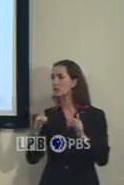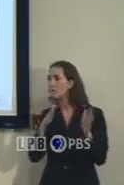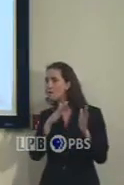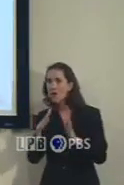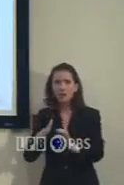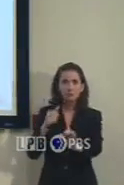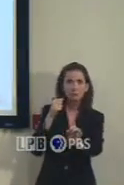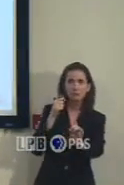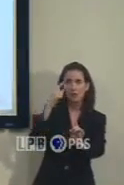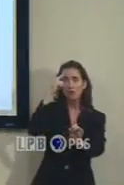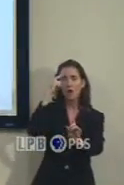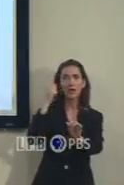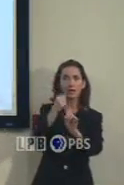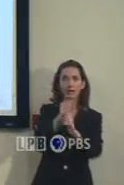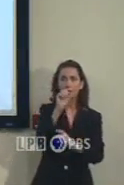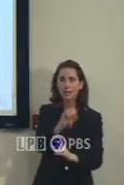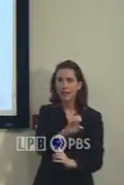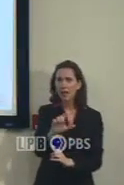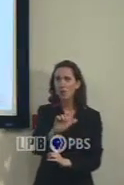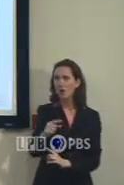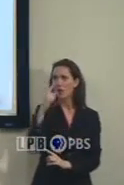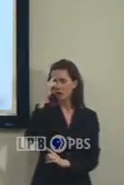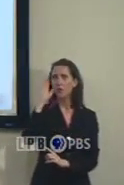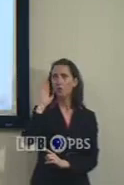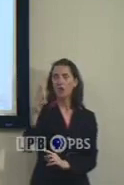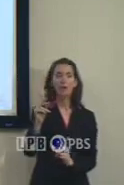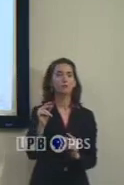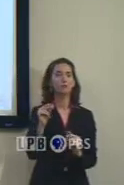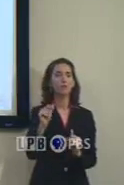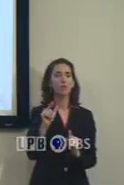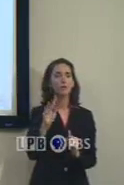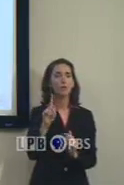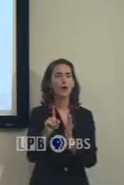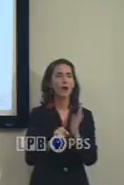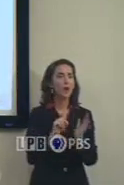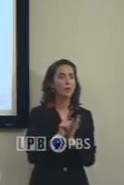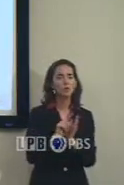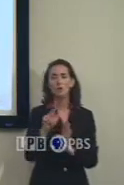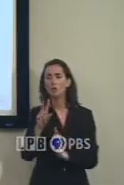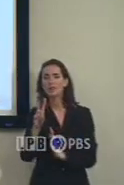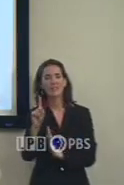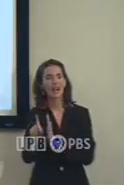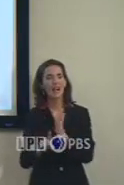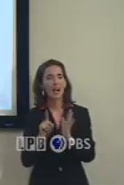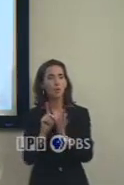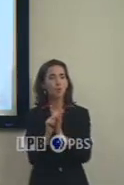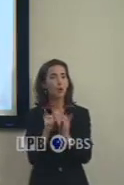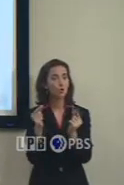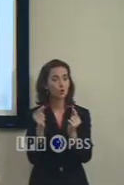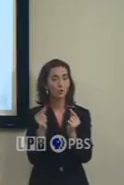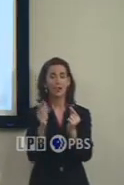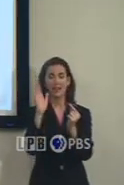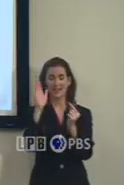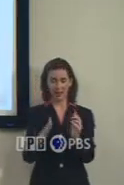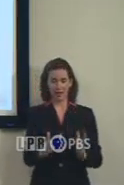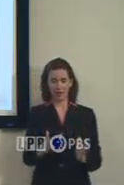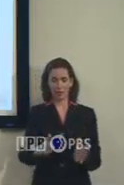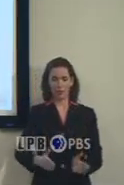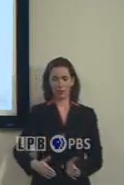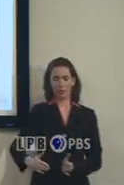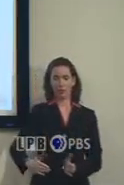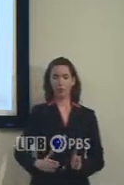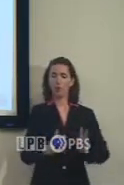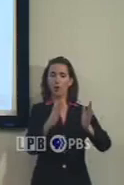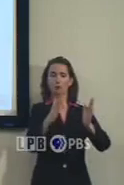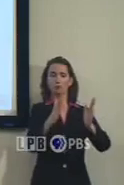be expected in southeast Louisiana. Within 24 to 36 hours of landfall, that center line had shifted